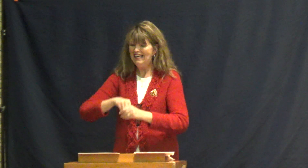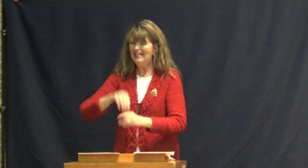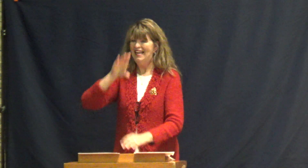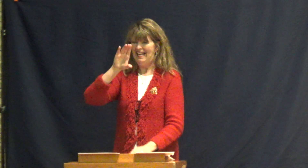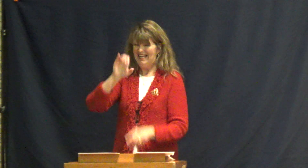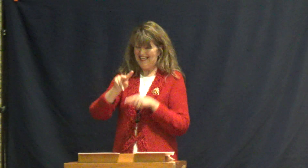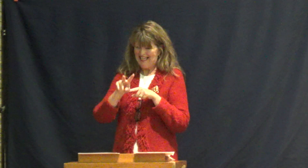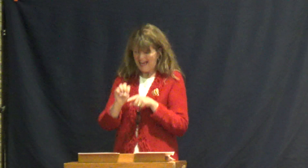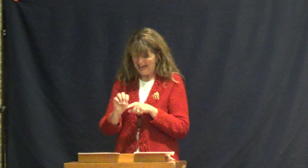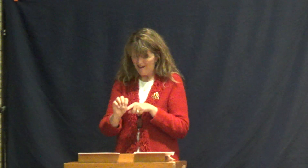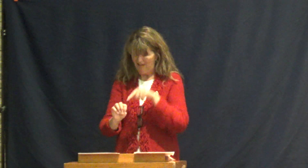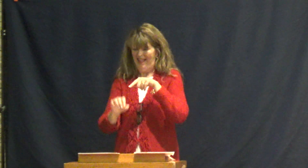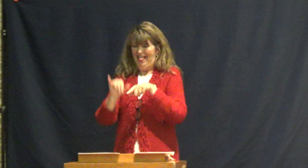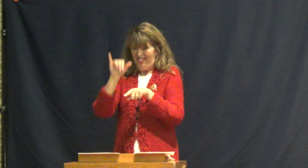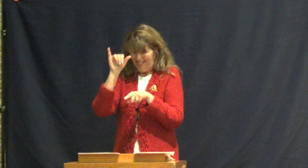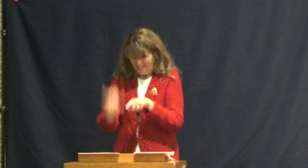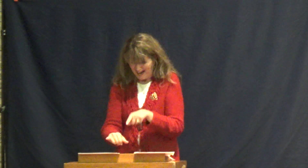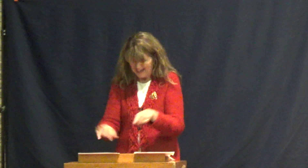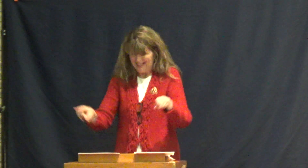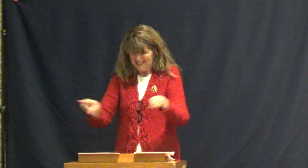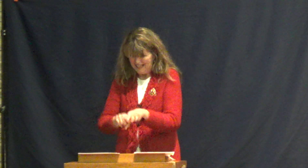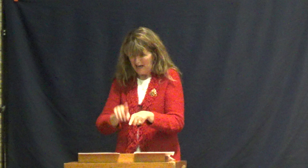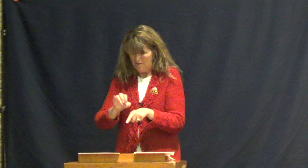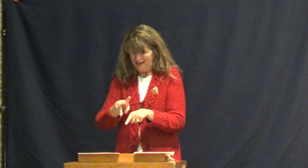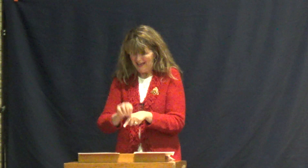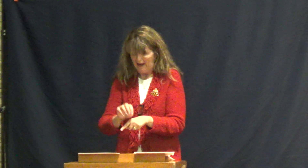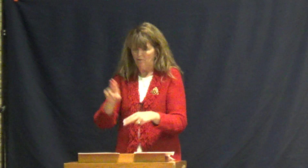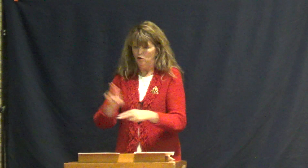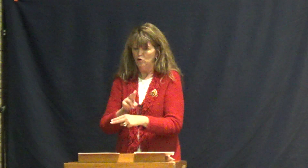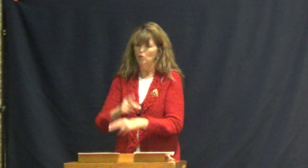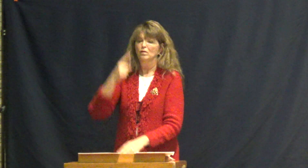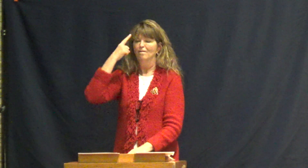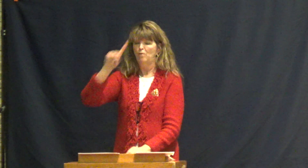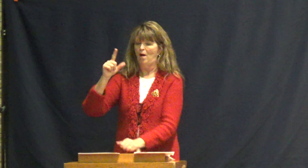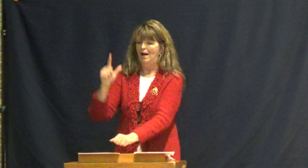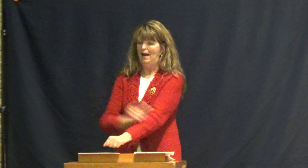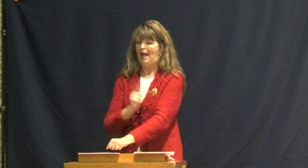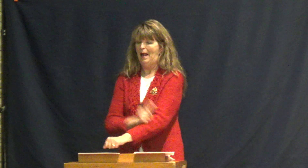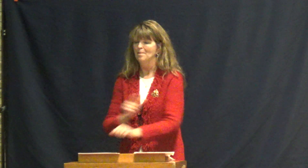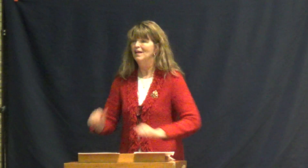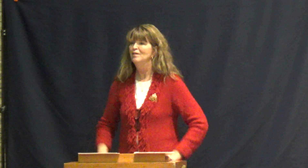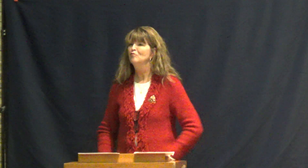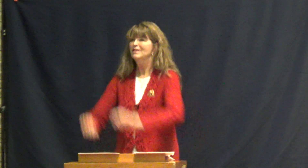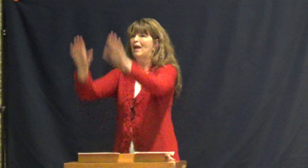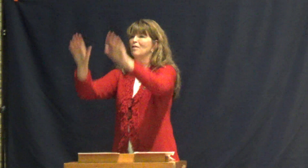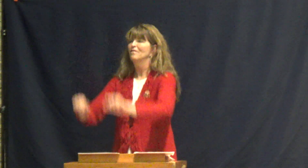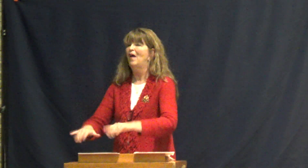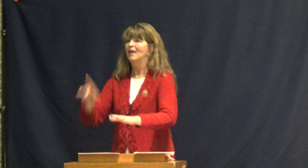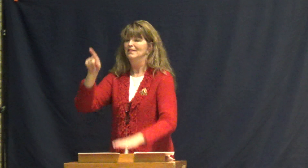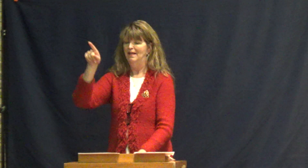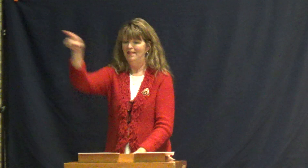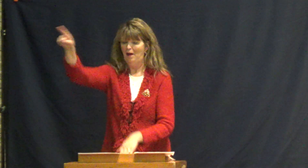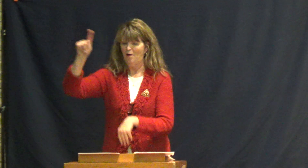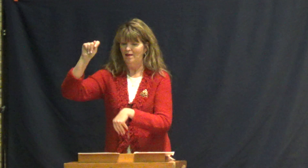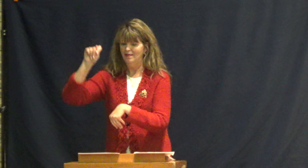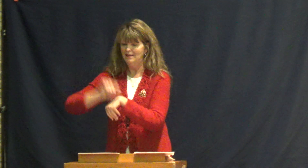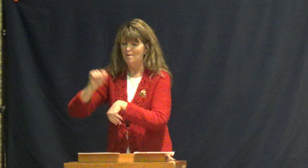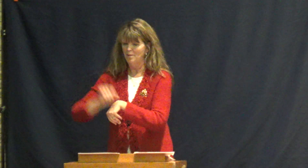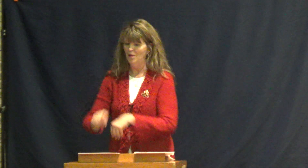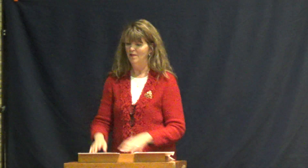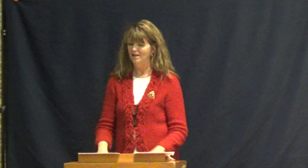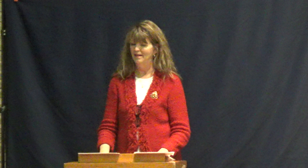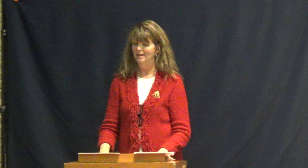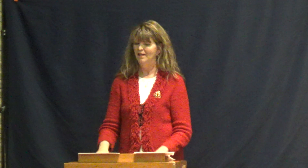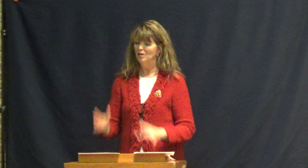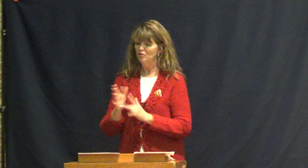the world, was born in a cave that was used for the birth of sacrificial